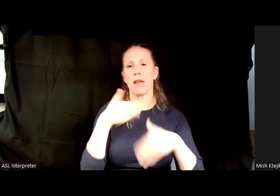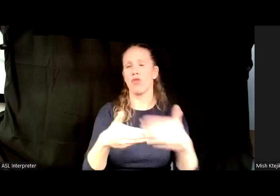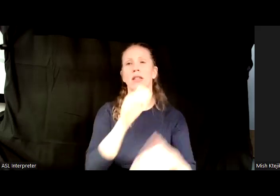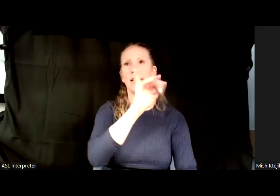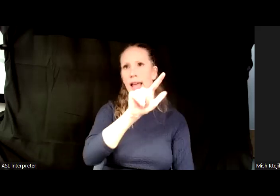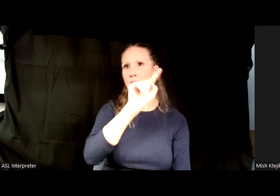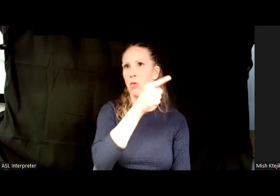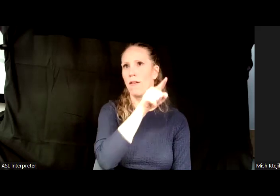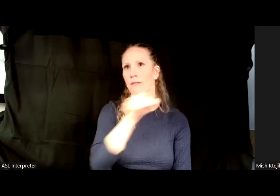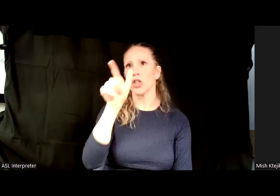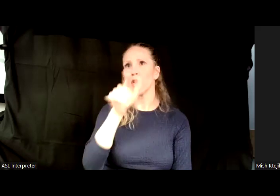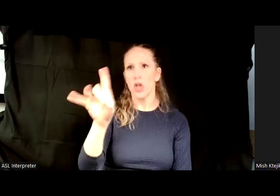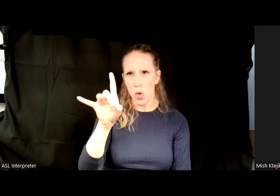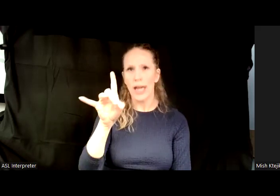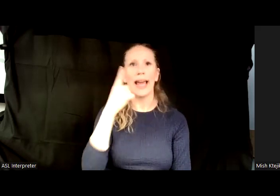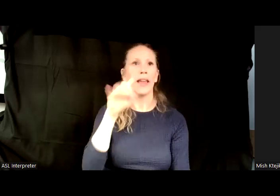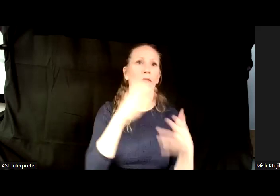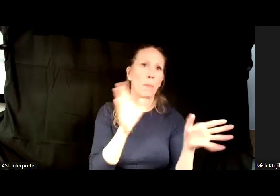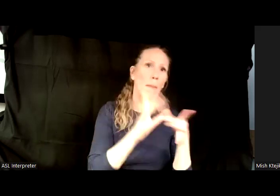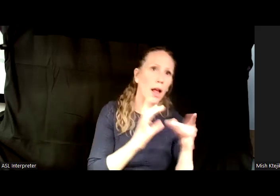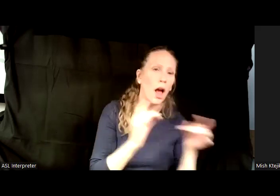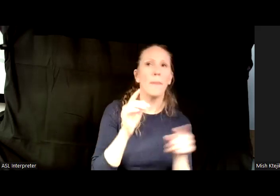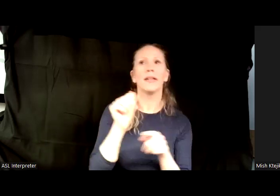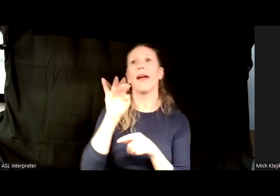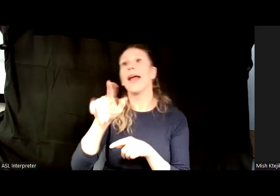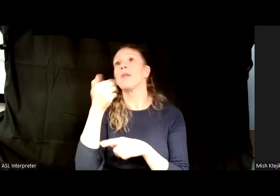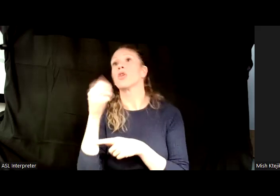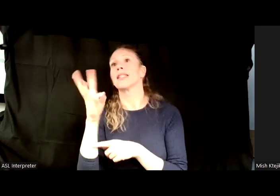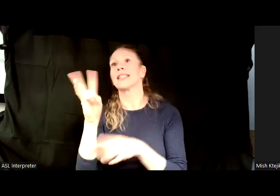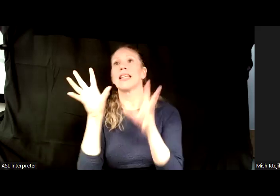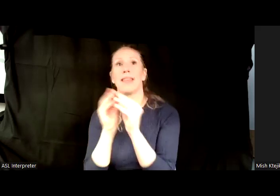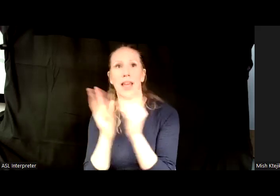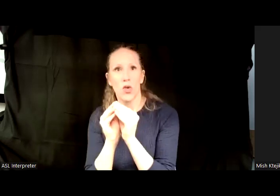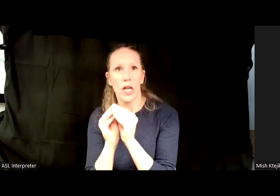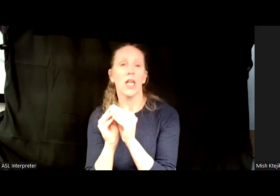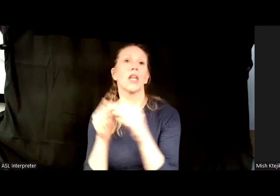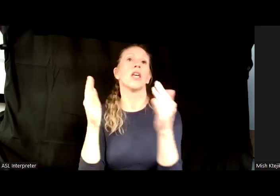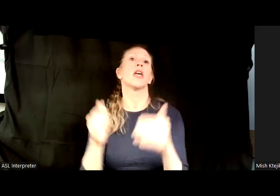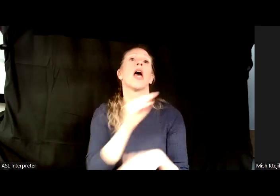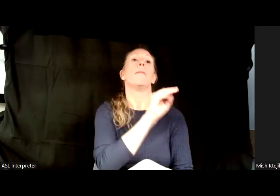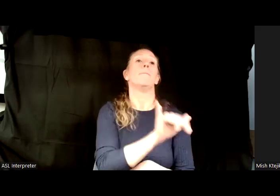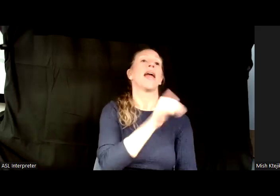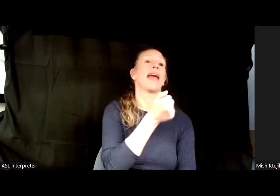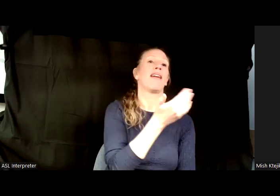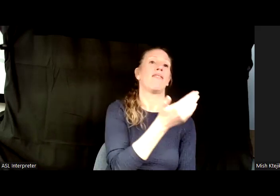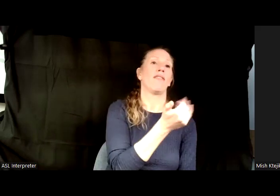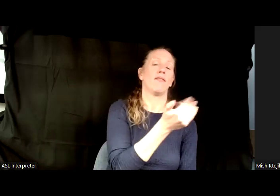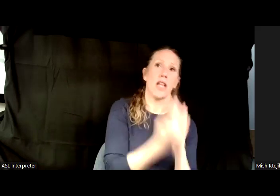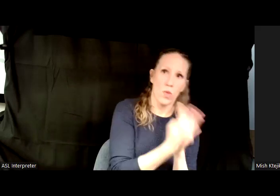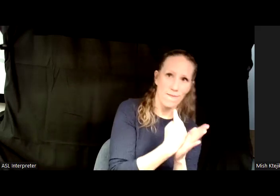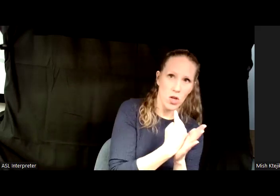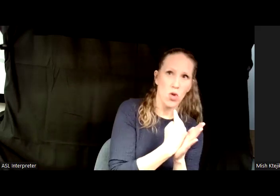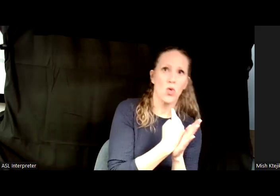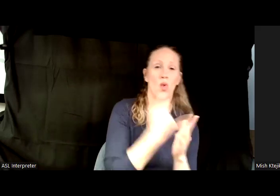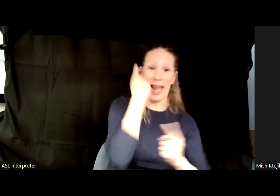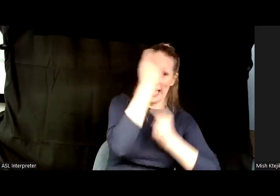April 1st to April 28th, public comment, April 16th hearing, May 15th, review